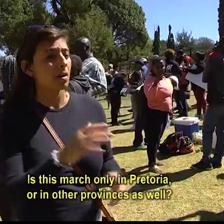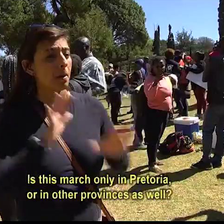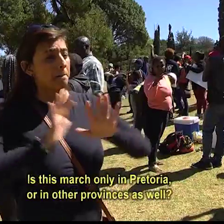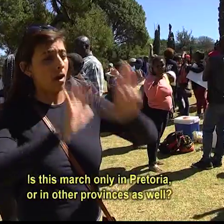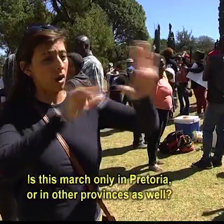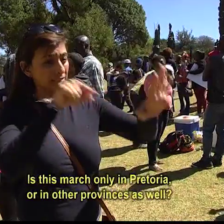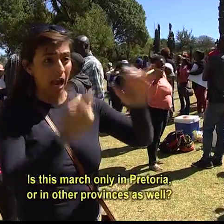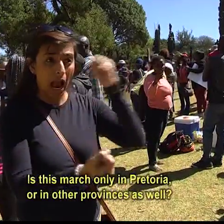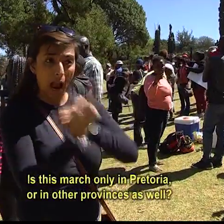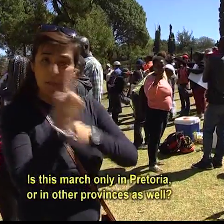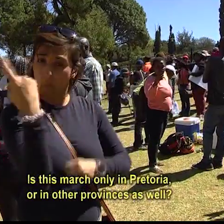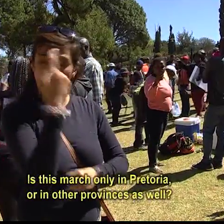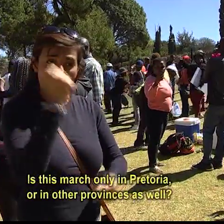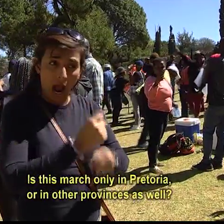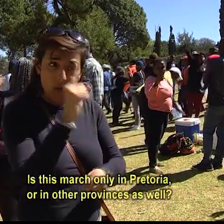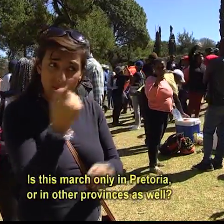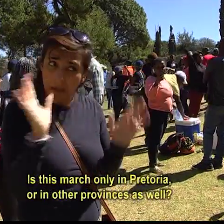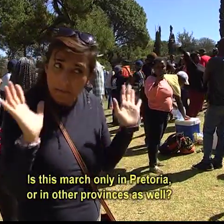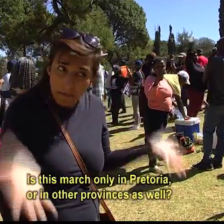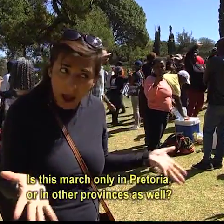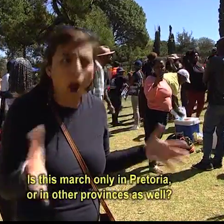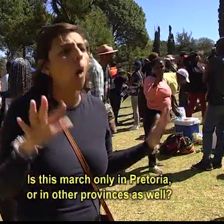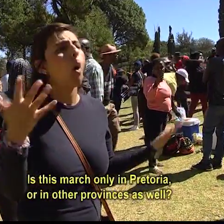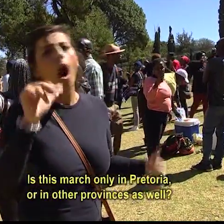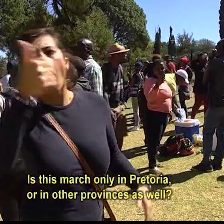Is this march only in Pretoria or in other provinces as well?